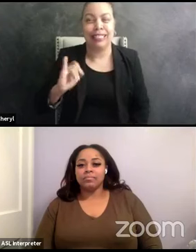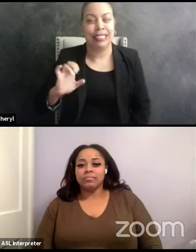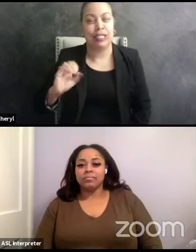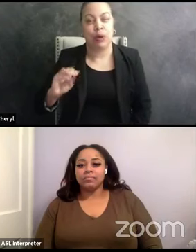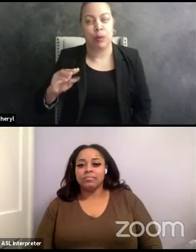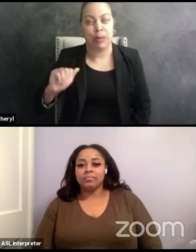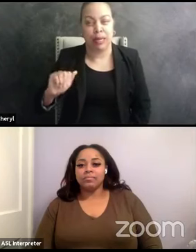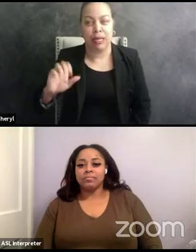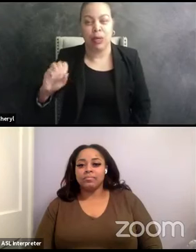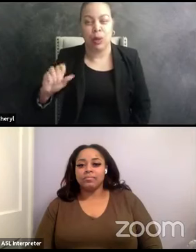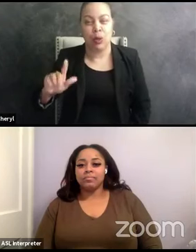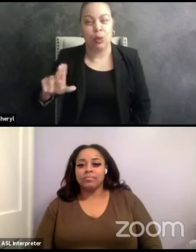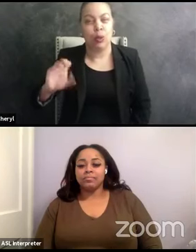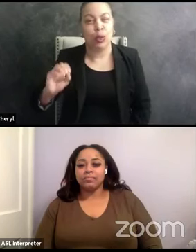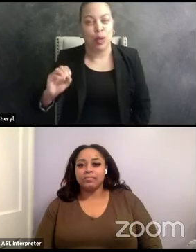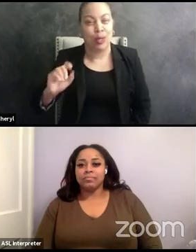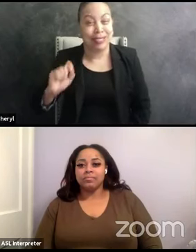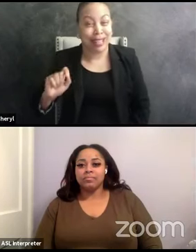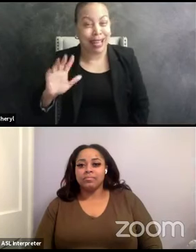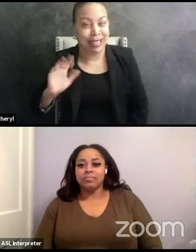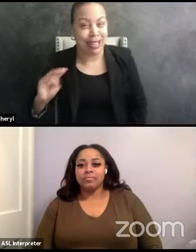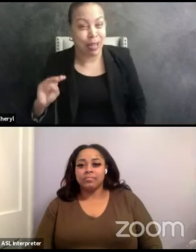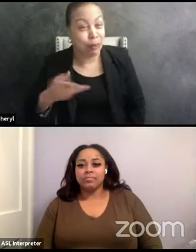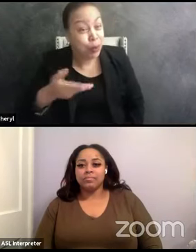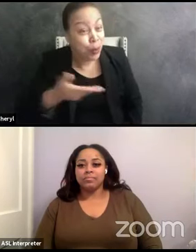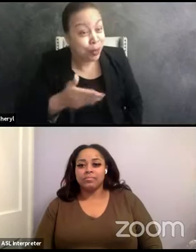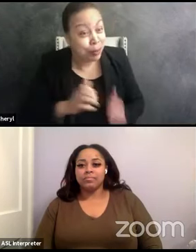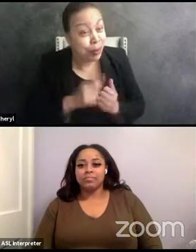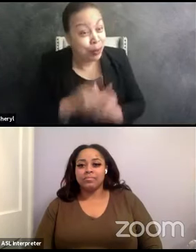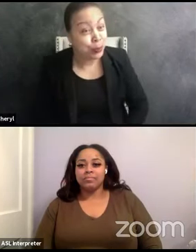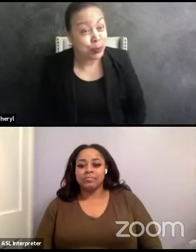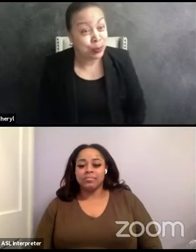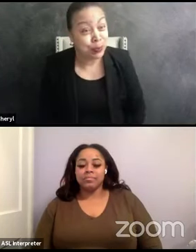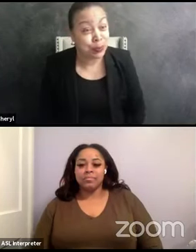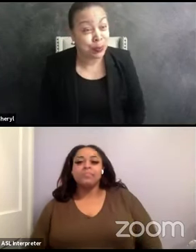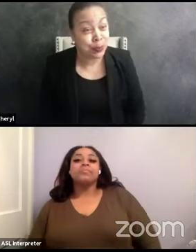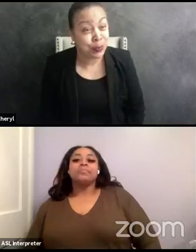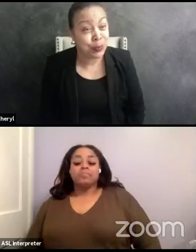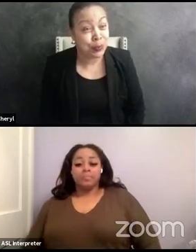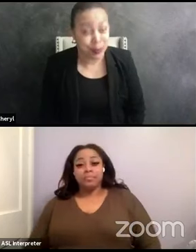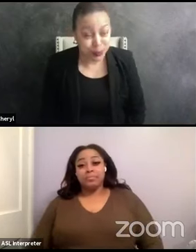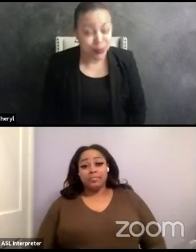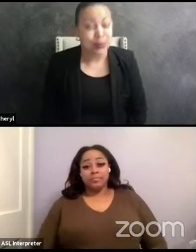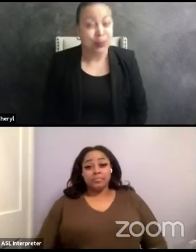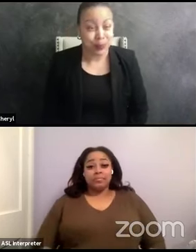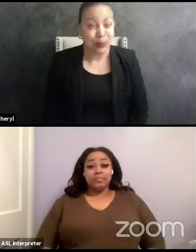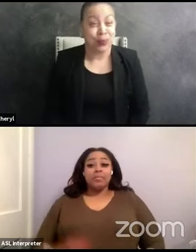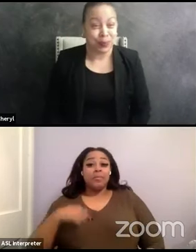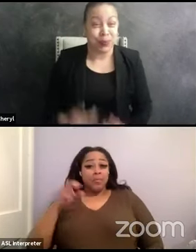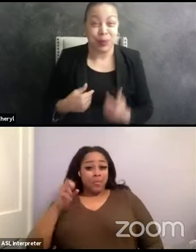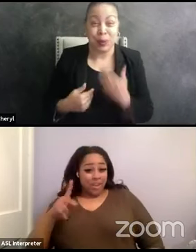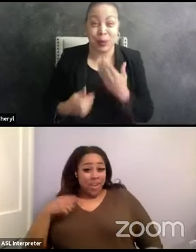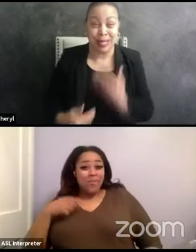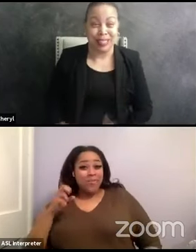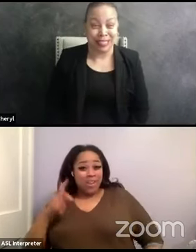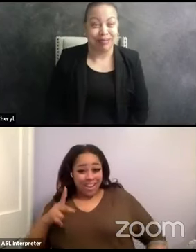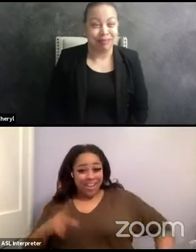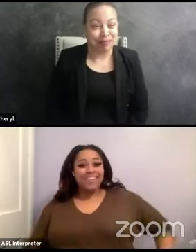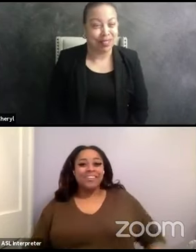www.ijiomaoluo.com. Ijeoma, welcome. How are you? I'm well. How are you? I'm doing okay. I'm doing